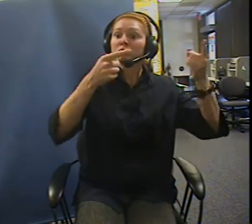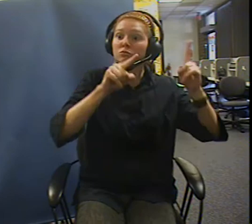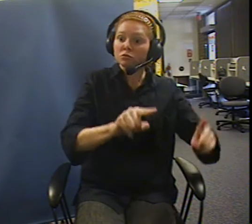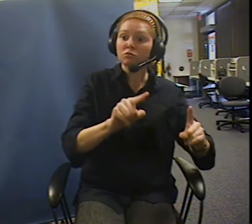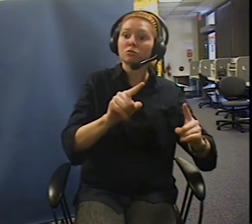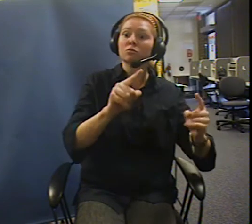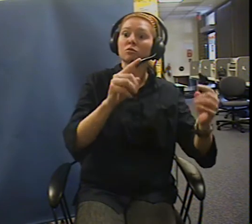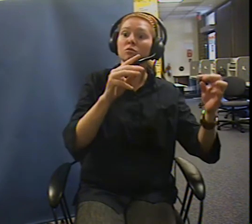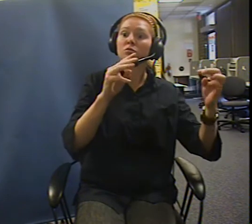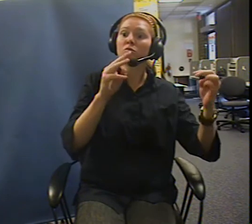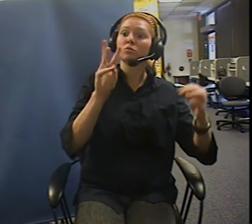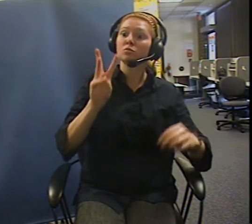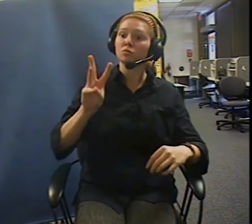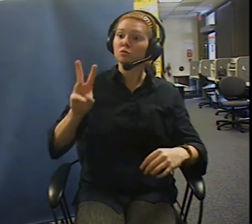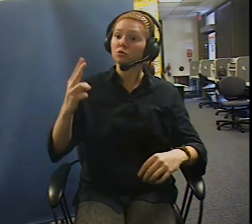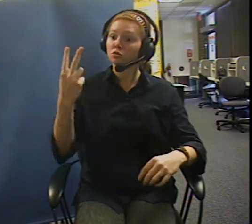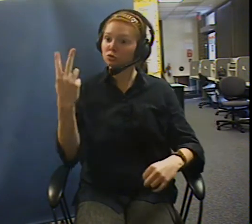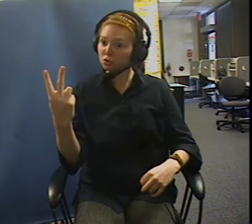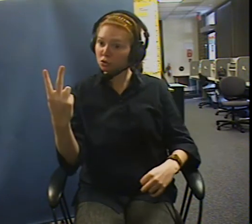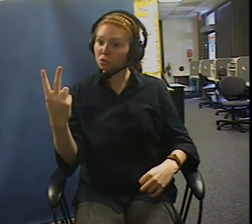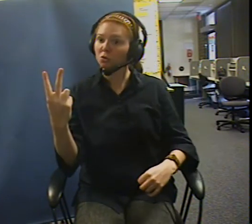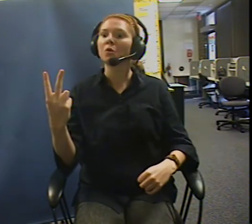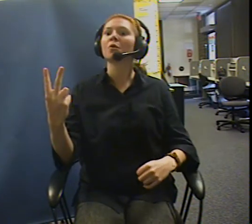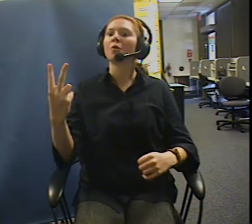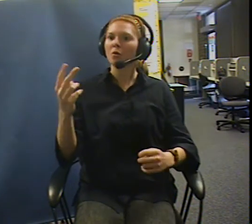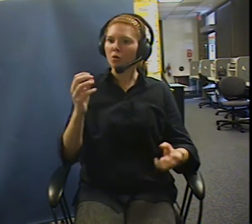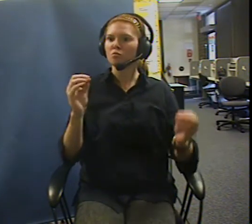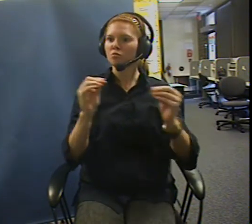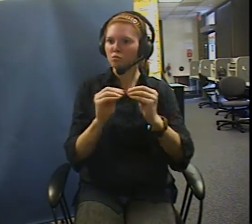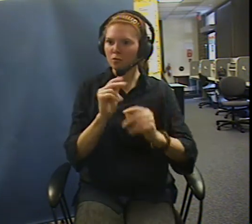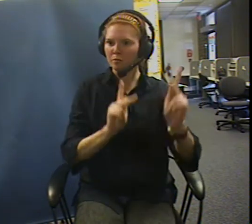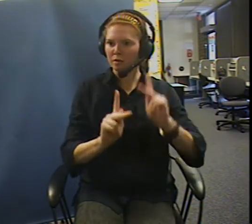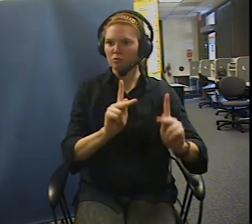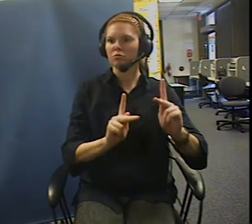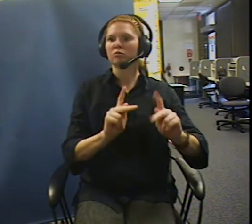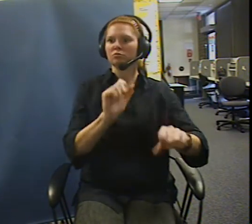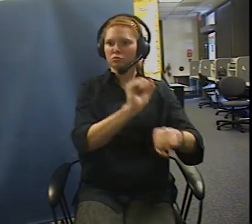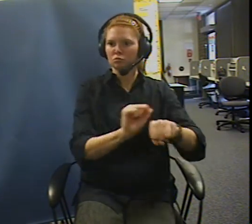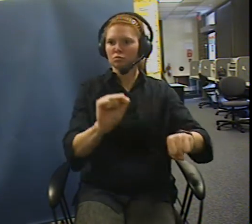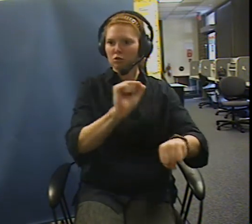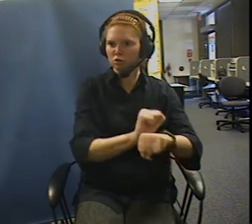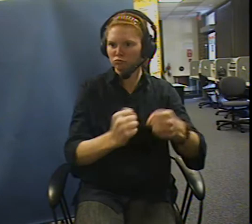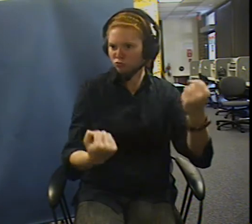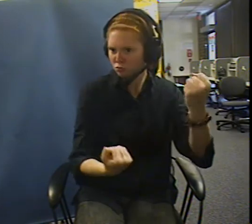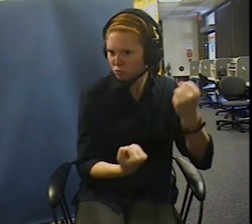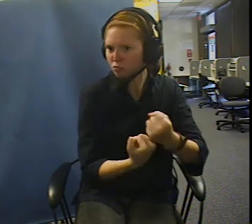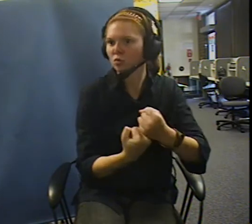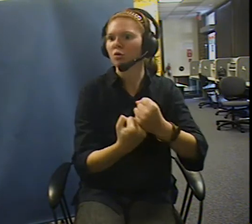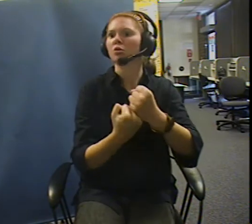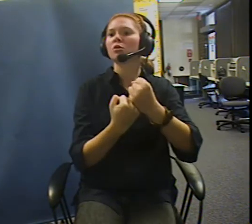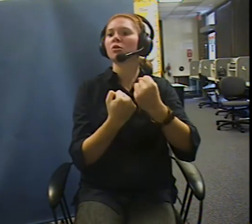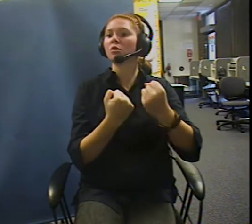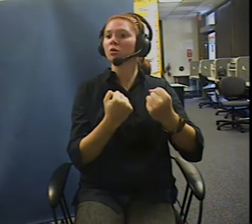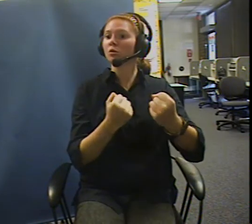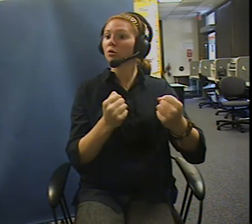women alike went to work to support the war effort. Due to wartime rationing, there were few consumer